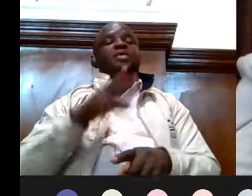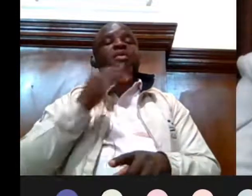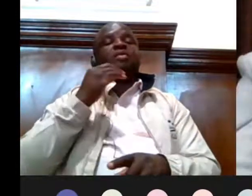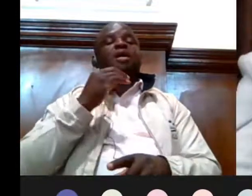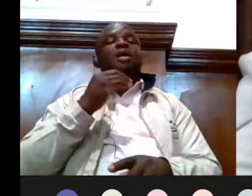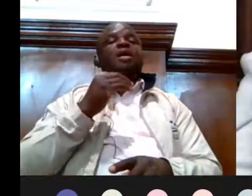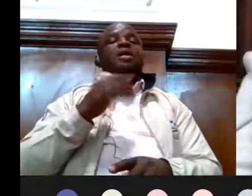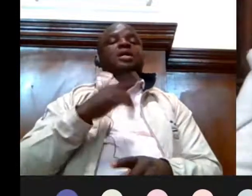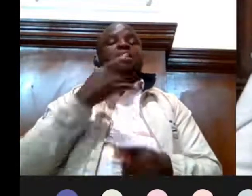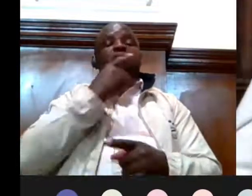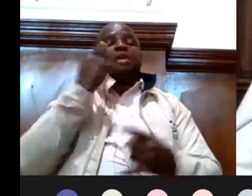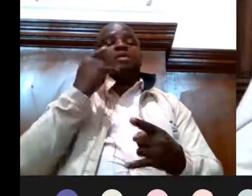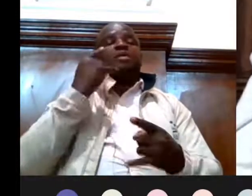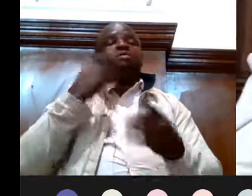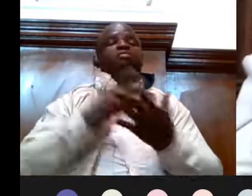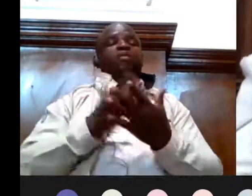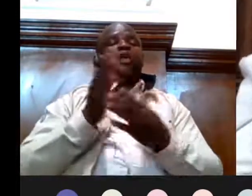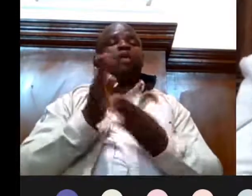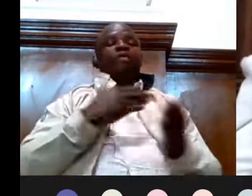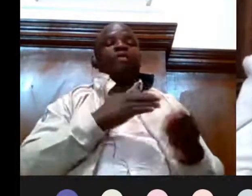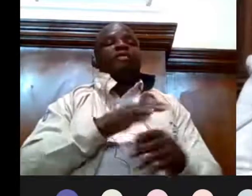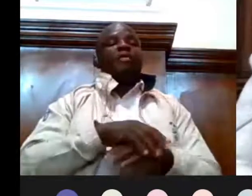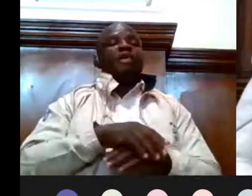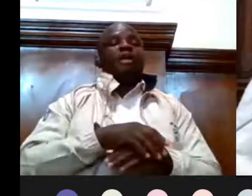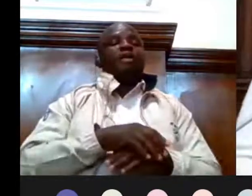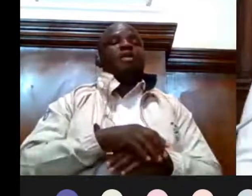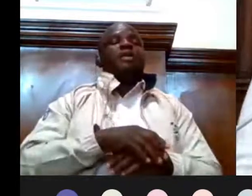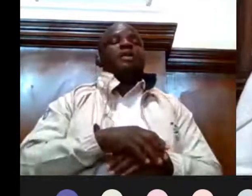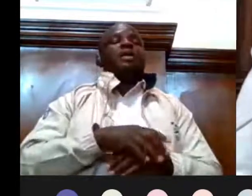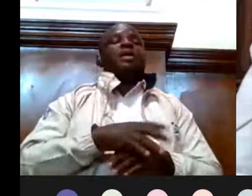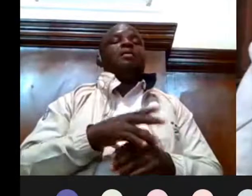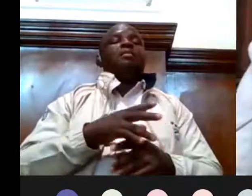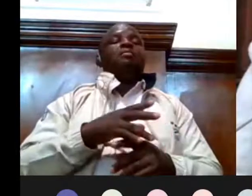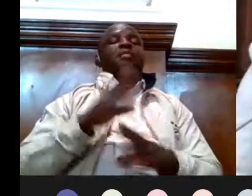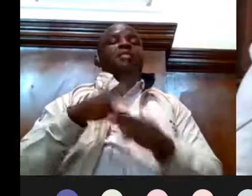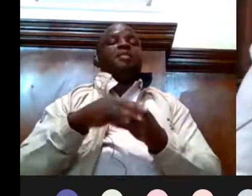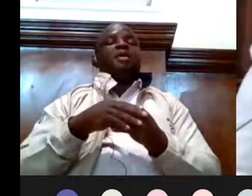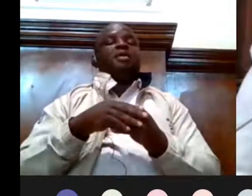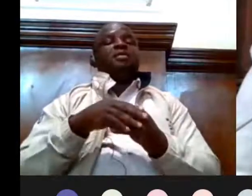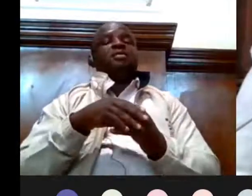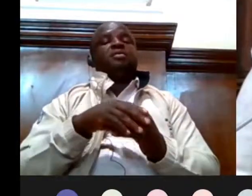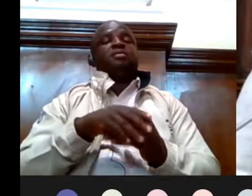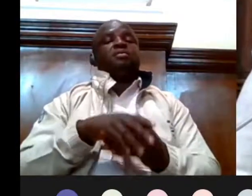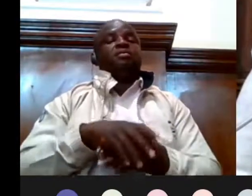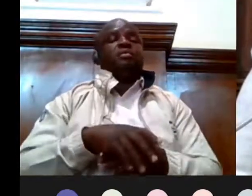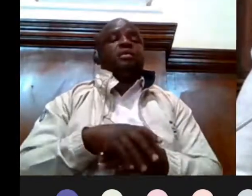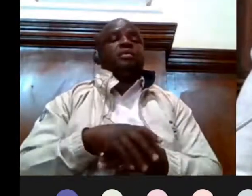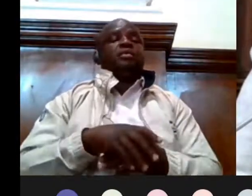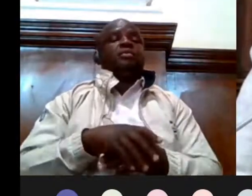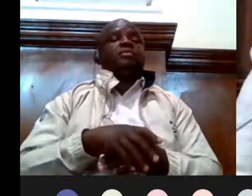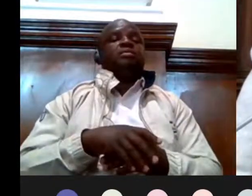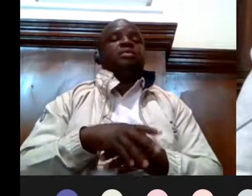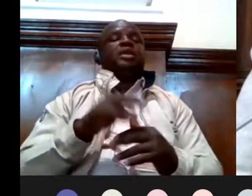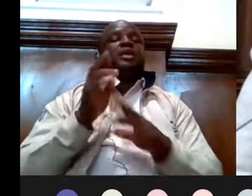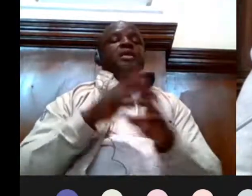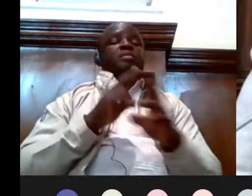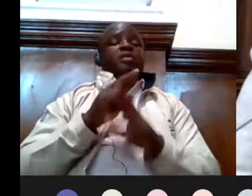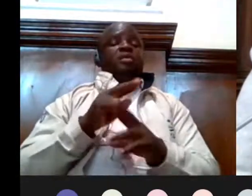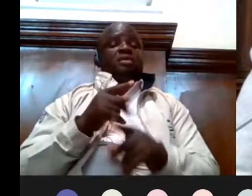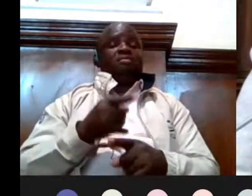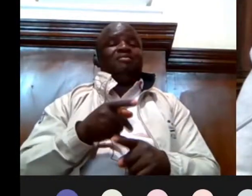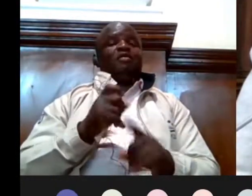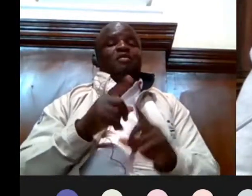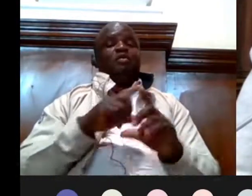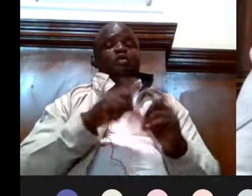must remove the mask so that I can hear. It's becoming a challenge. Honorable Peterway, the reports were